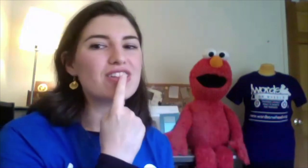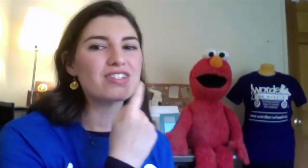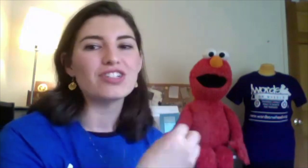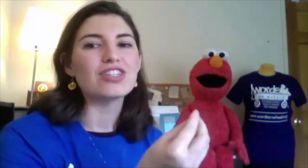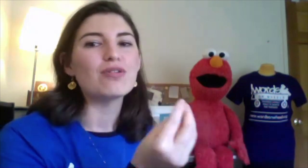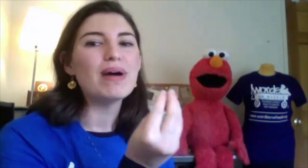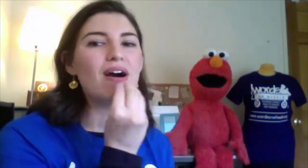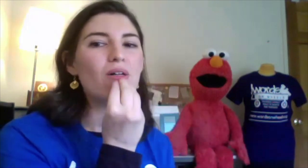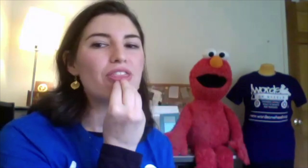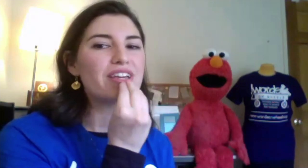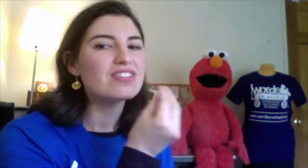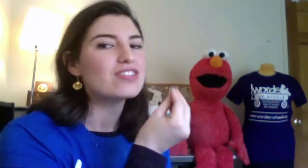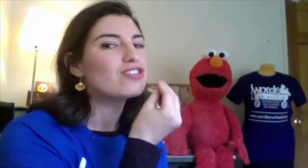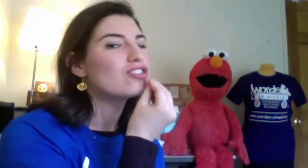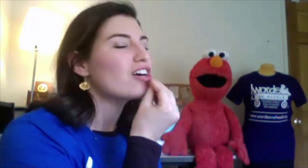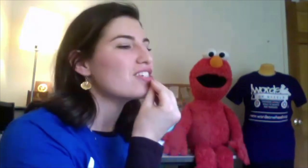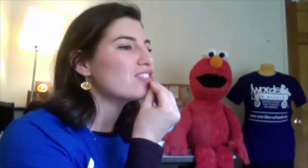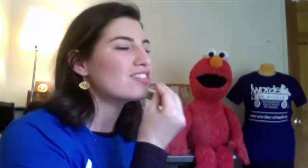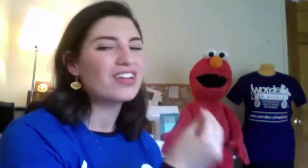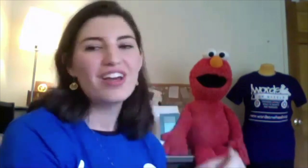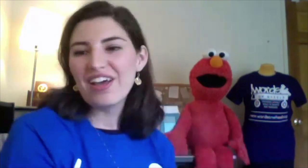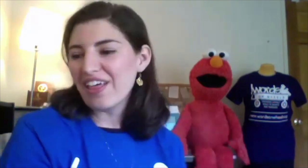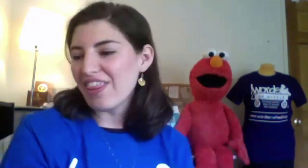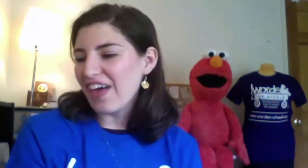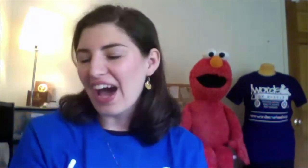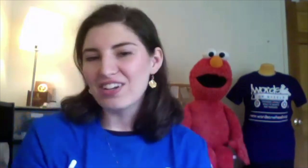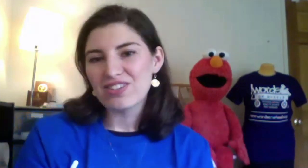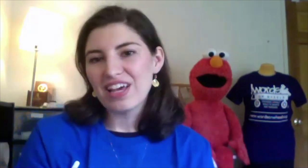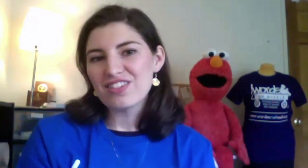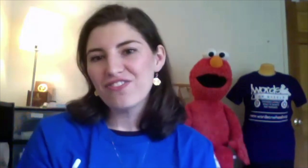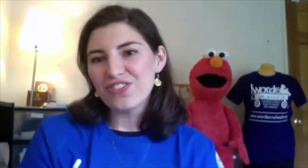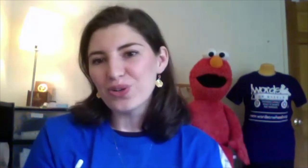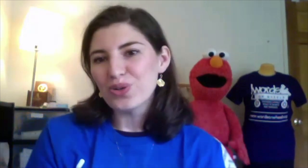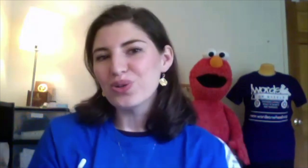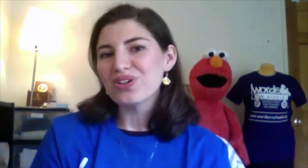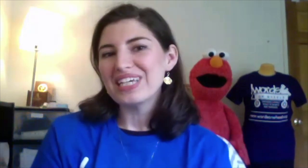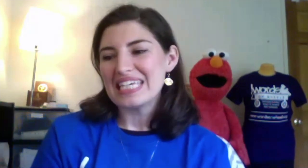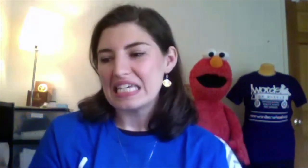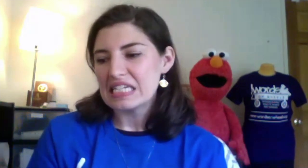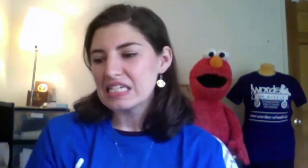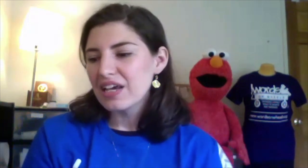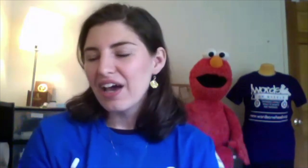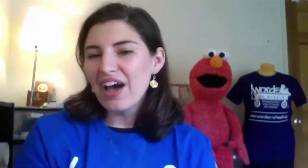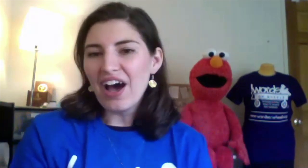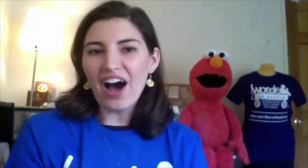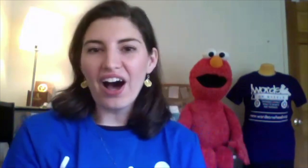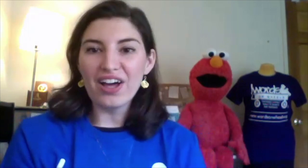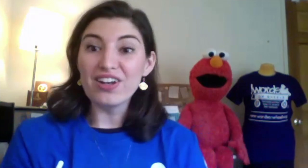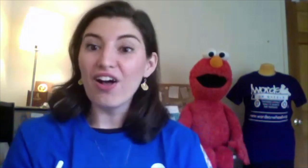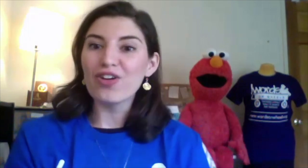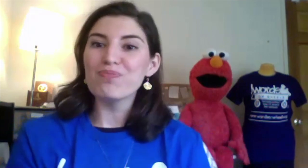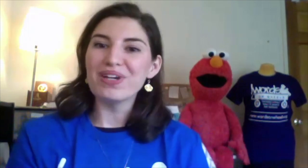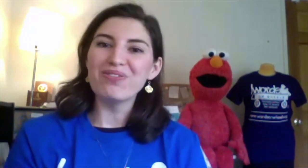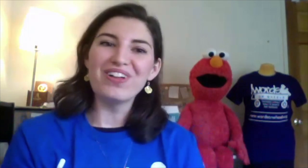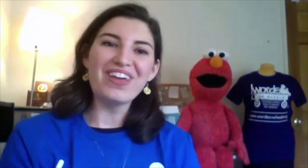touching the mouth. It's just that. So that's food or eat. Another big one that we